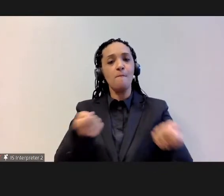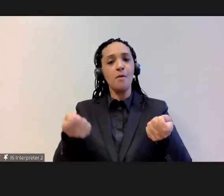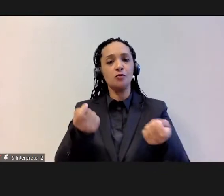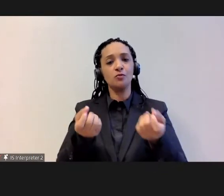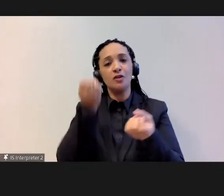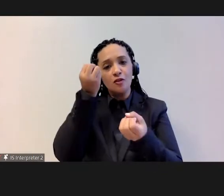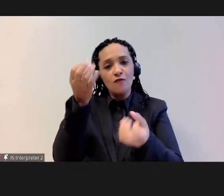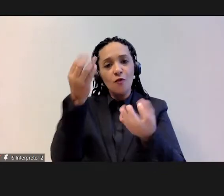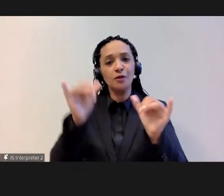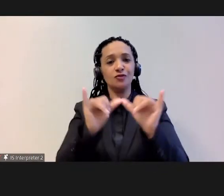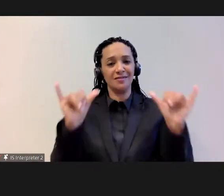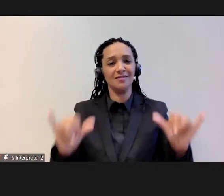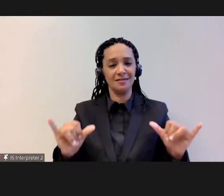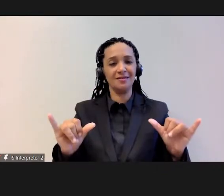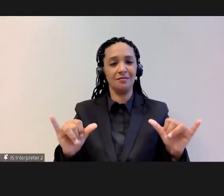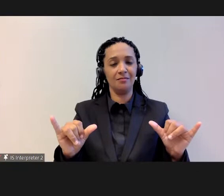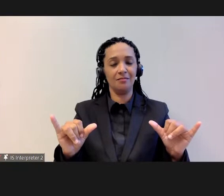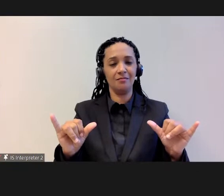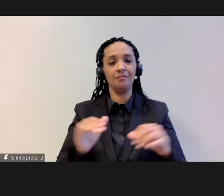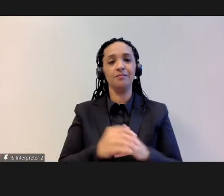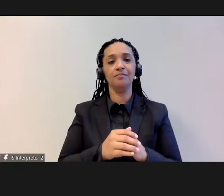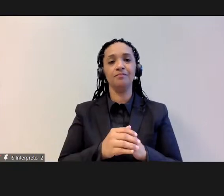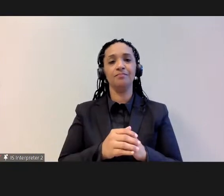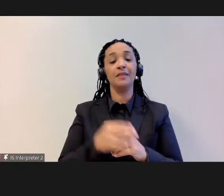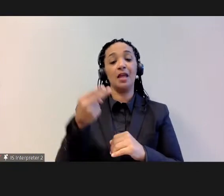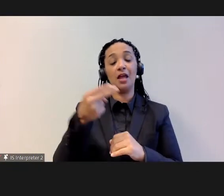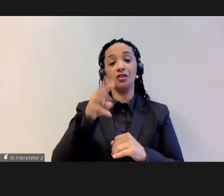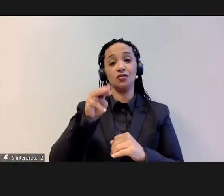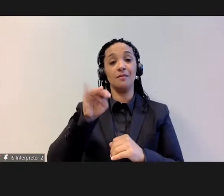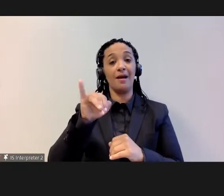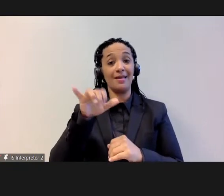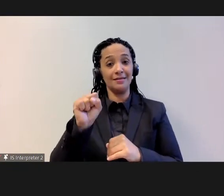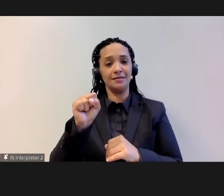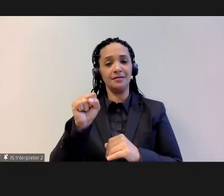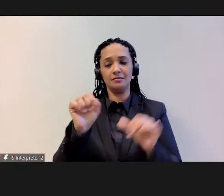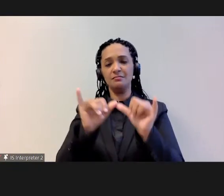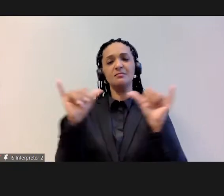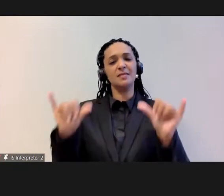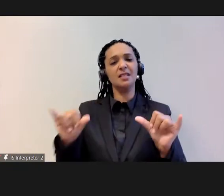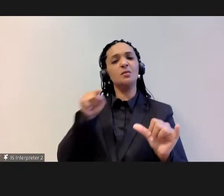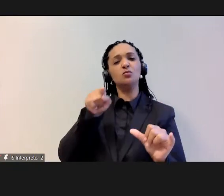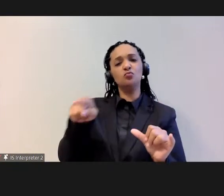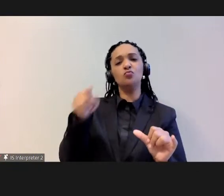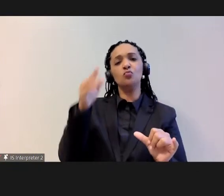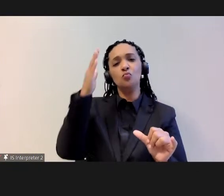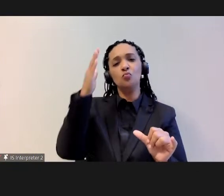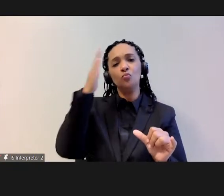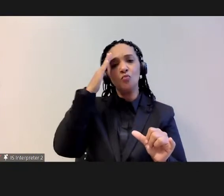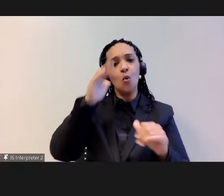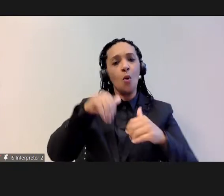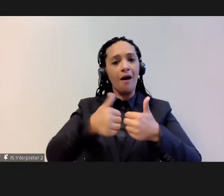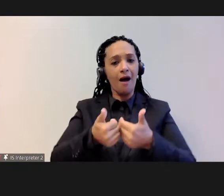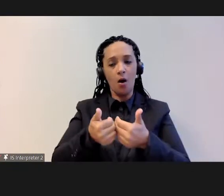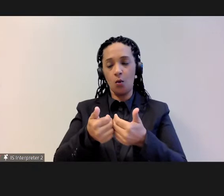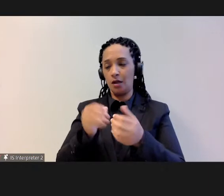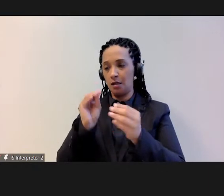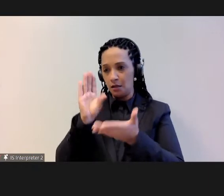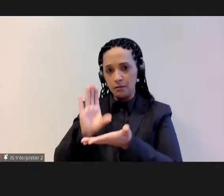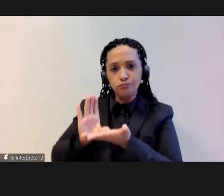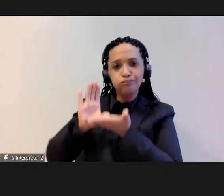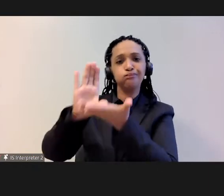good example of more routine administrative level systems that we should be investing in.